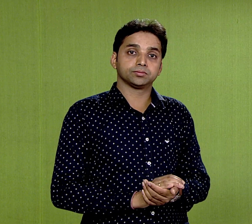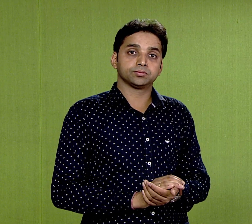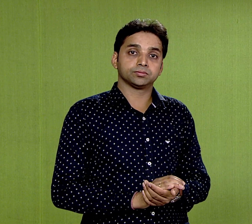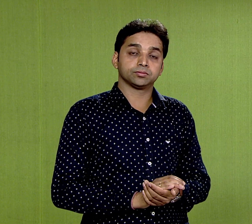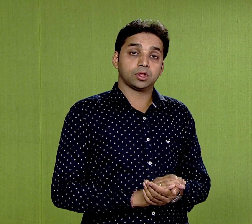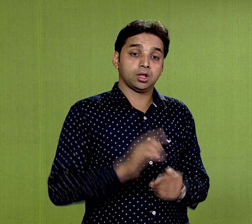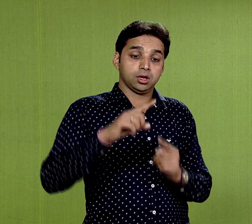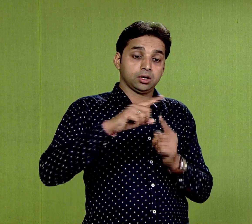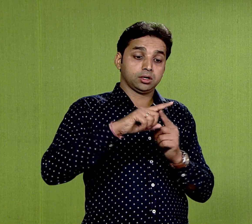text illuminations